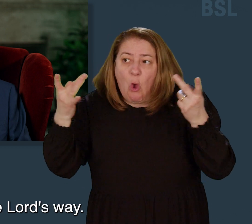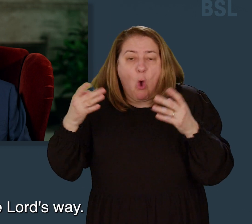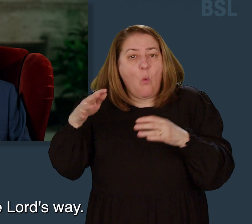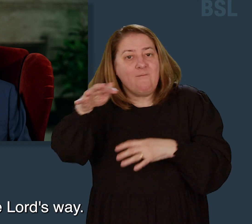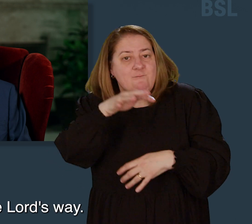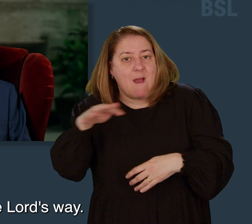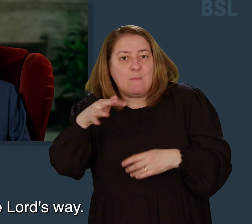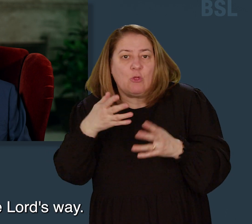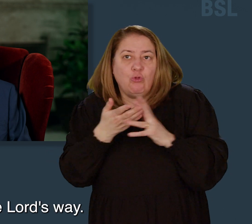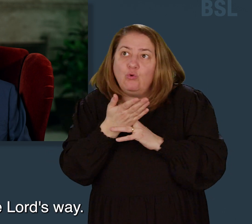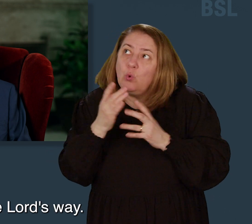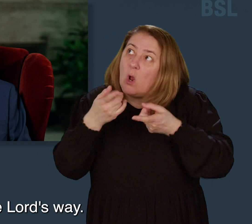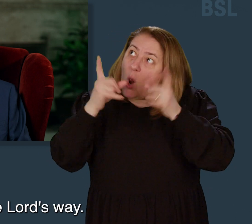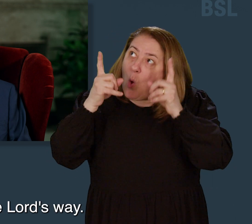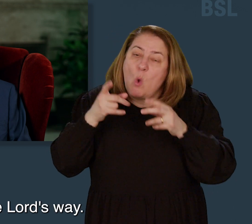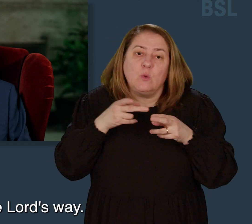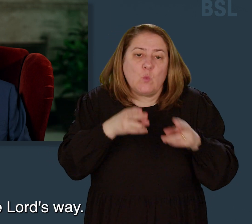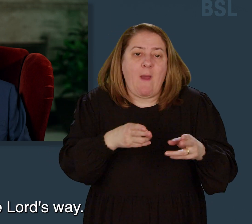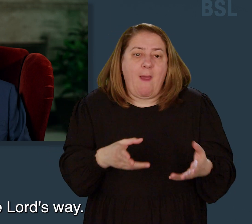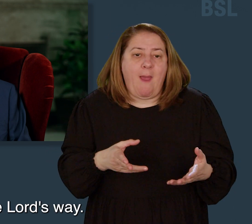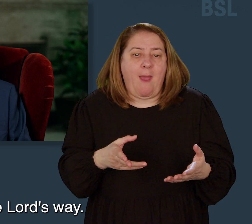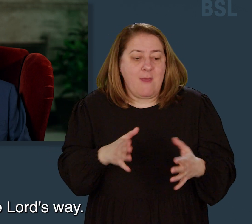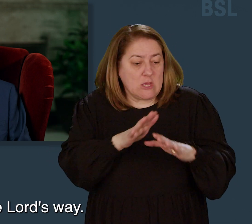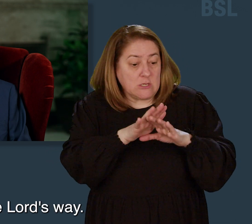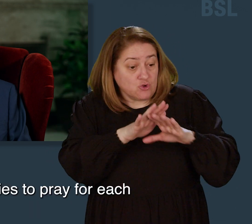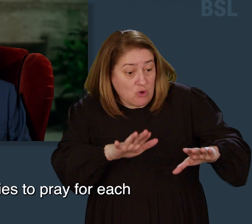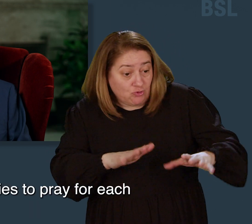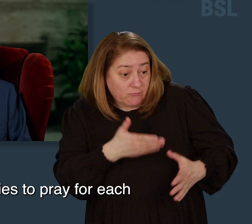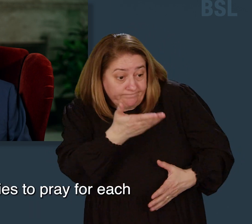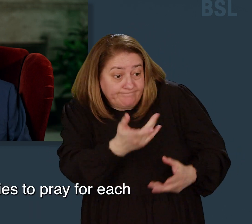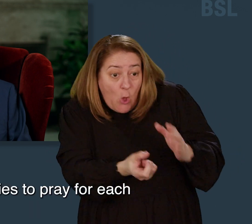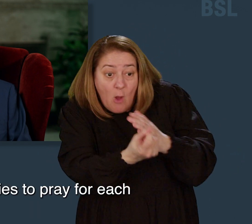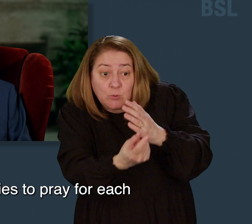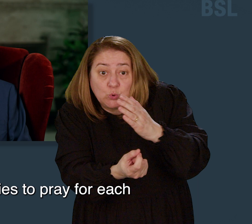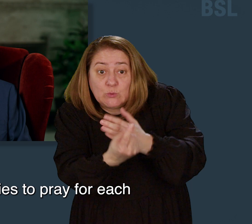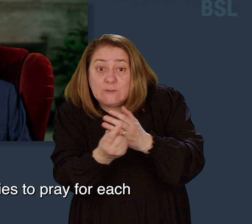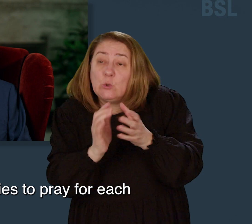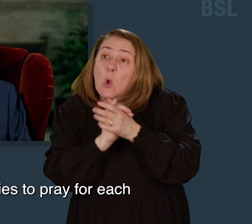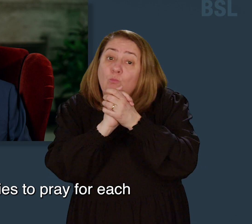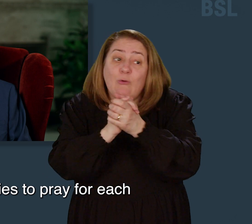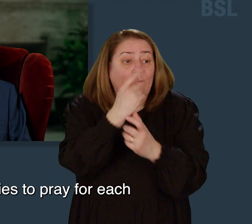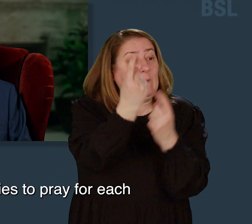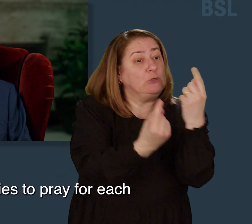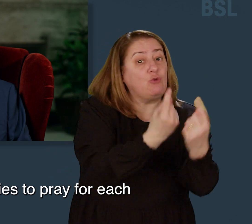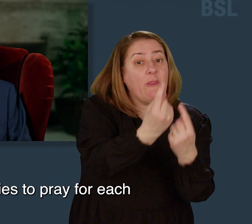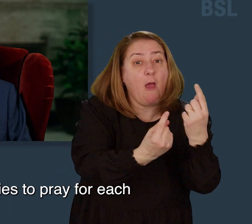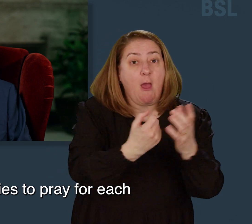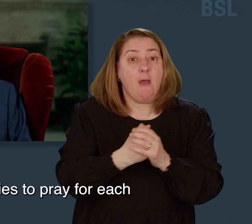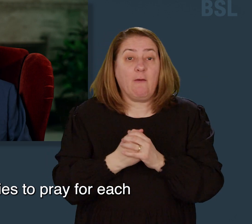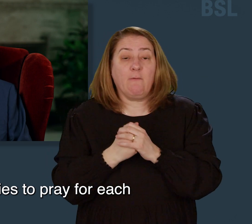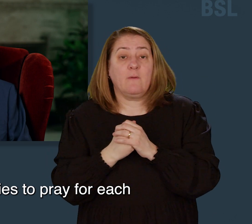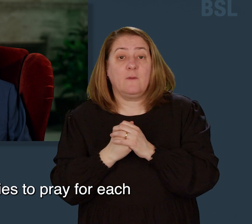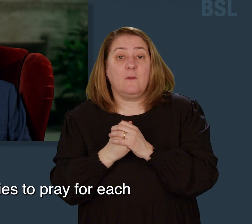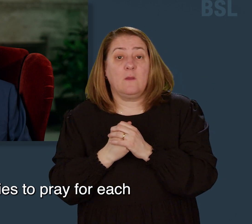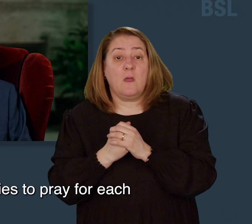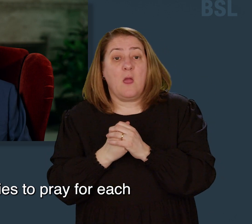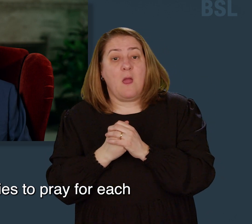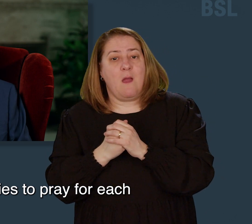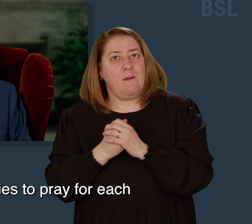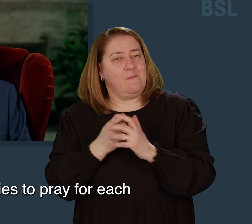your family in the Lord's way. Give children opportunities to pray for each